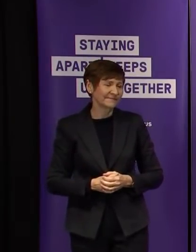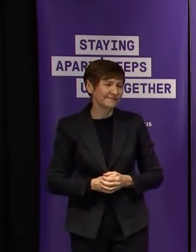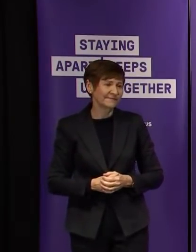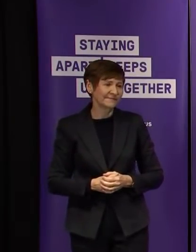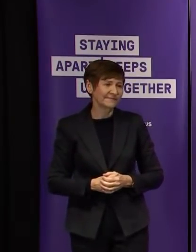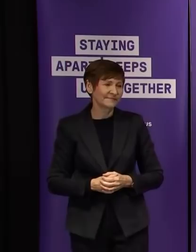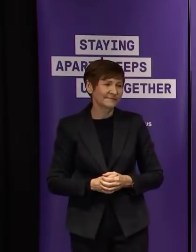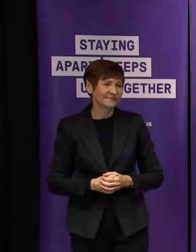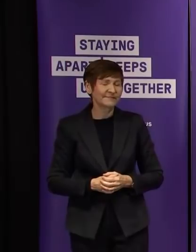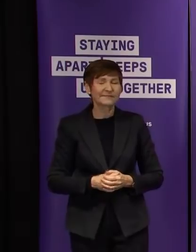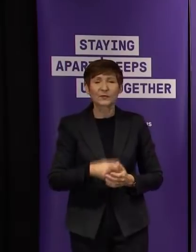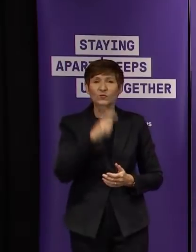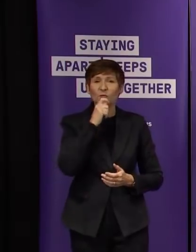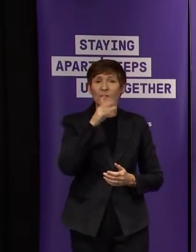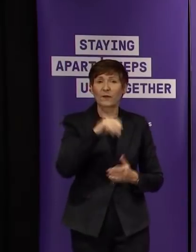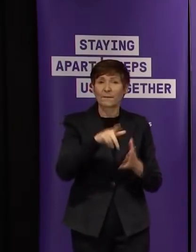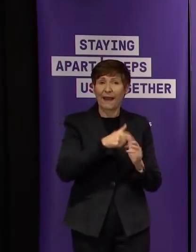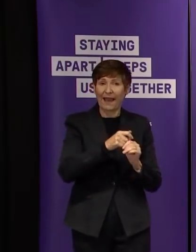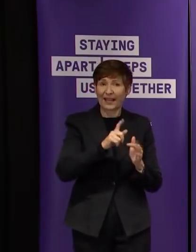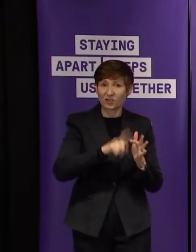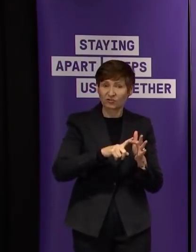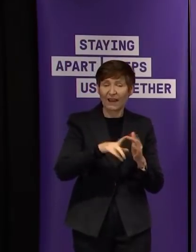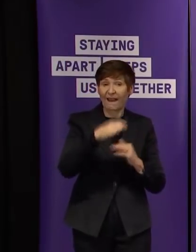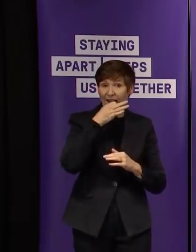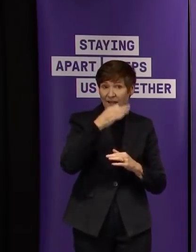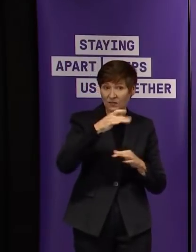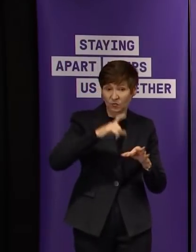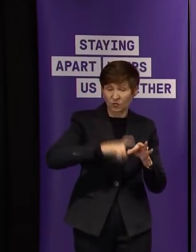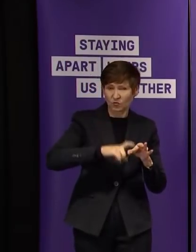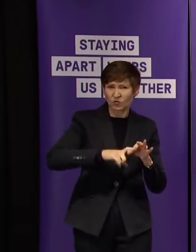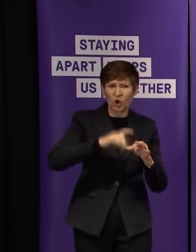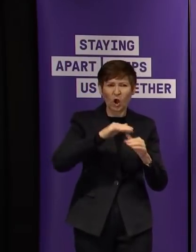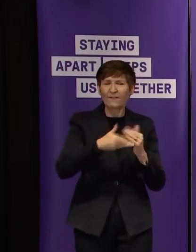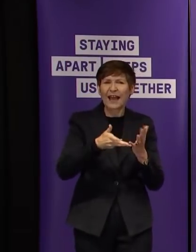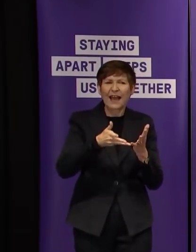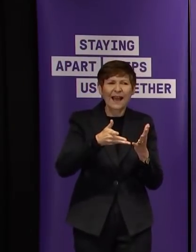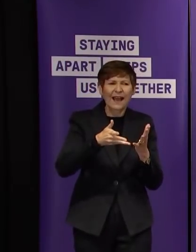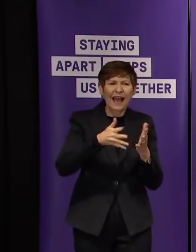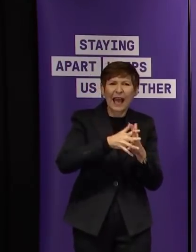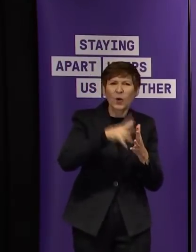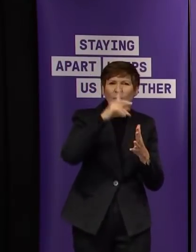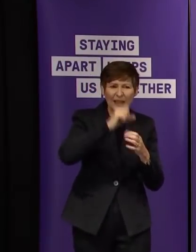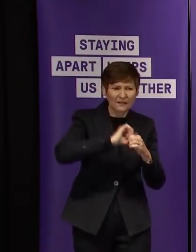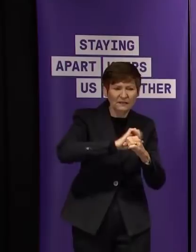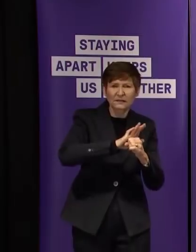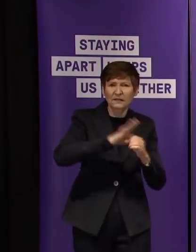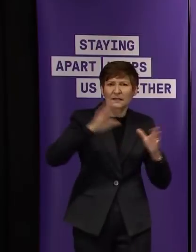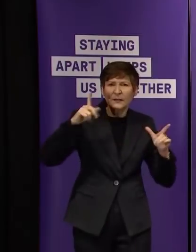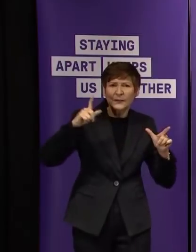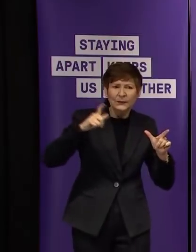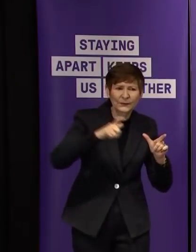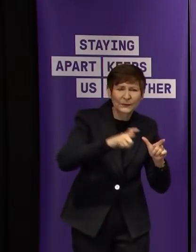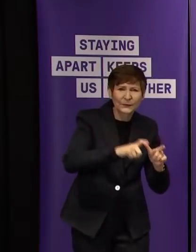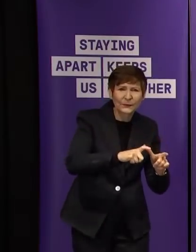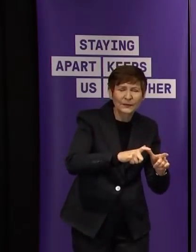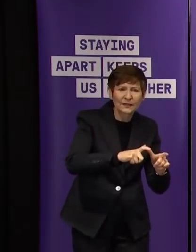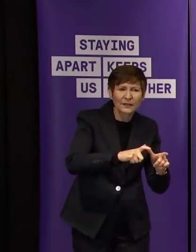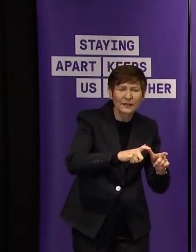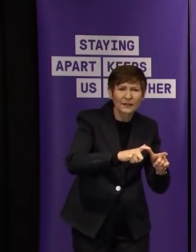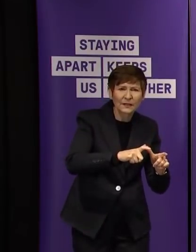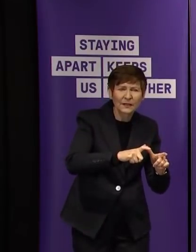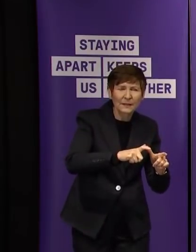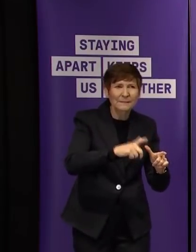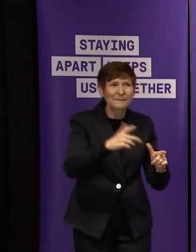the preventative measures there, how much of our, you know, declining case numbers is attributed to that and workplaces